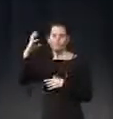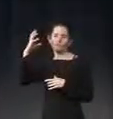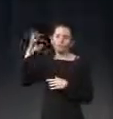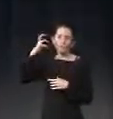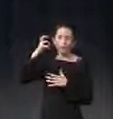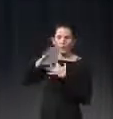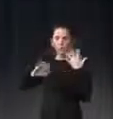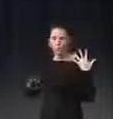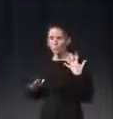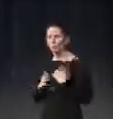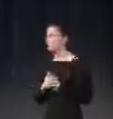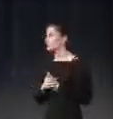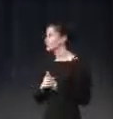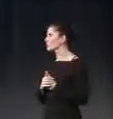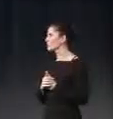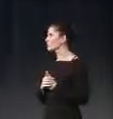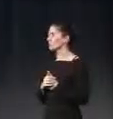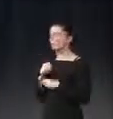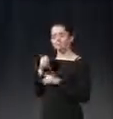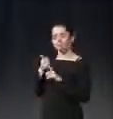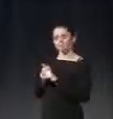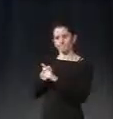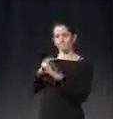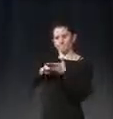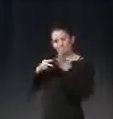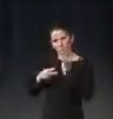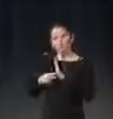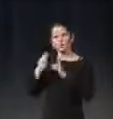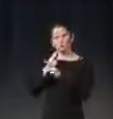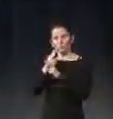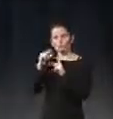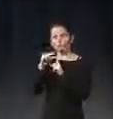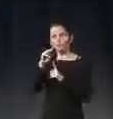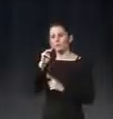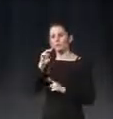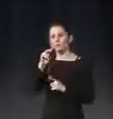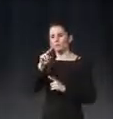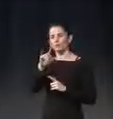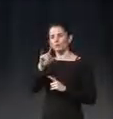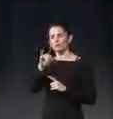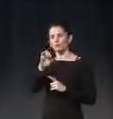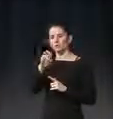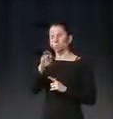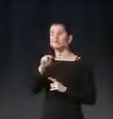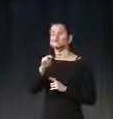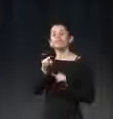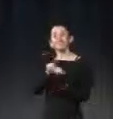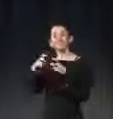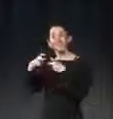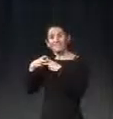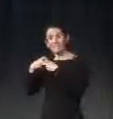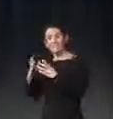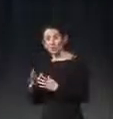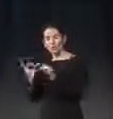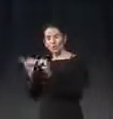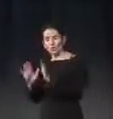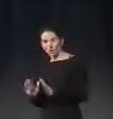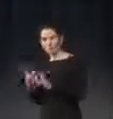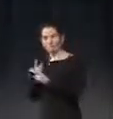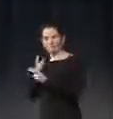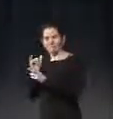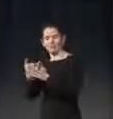he self-consciously imports the word modulation into his writings, and then other physicists at the same time and engineers credit him